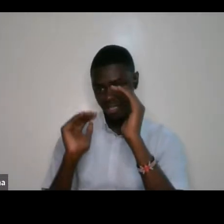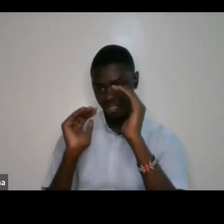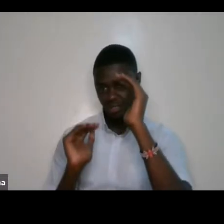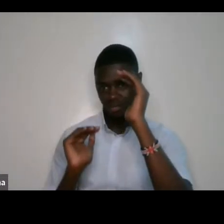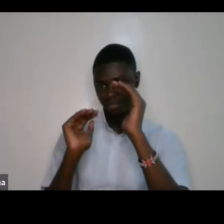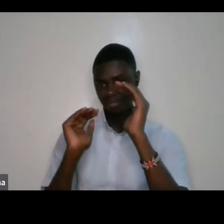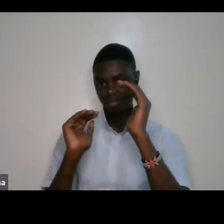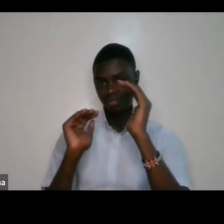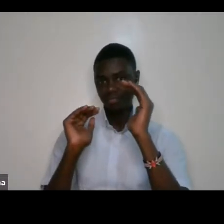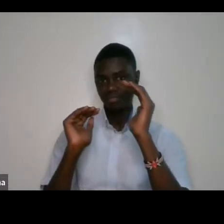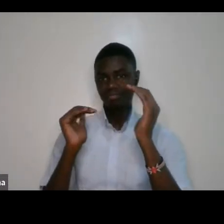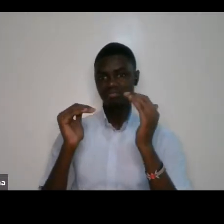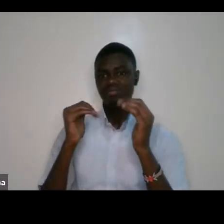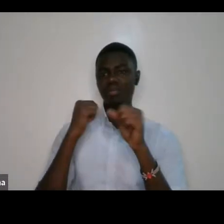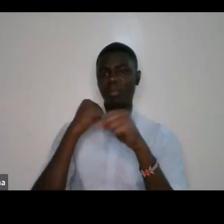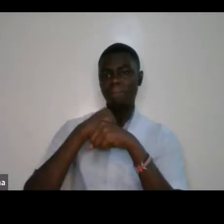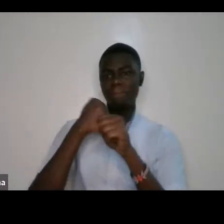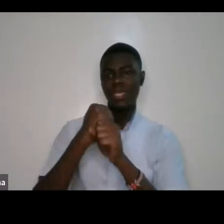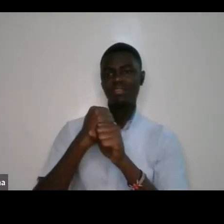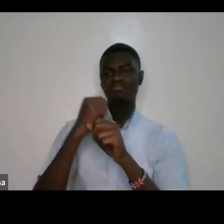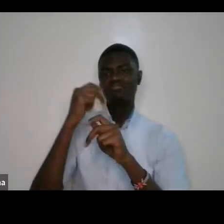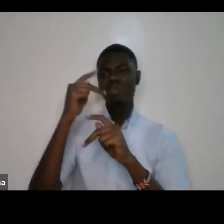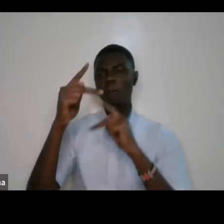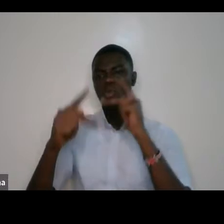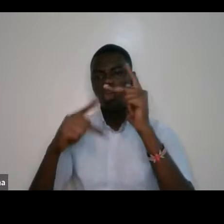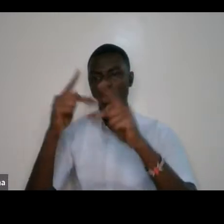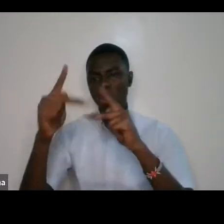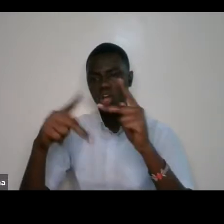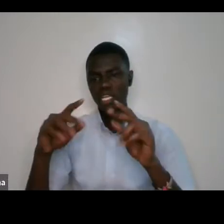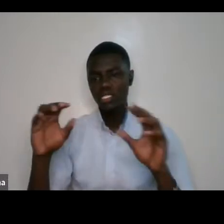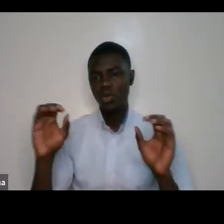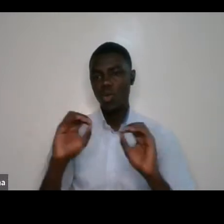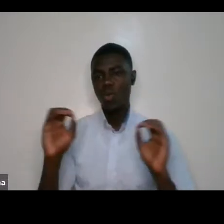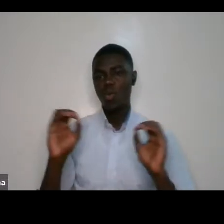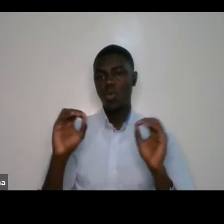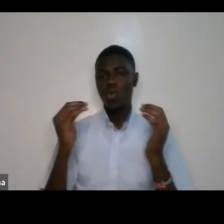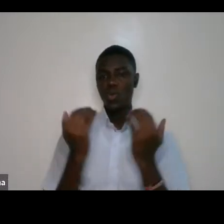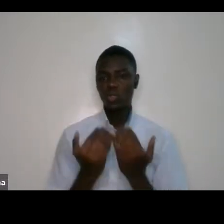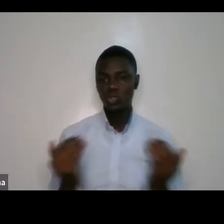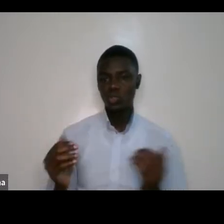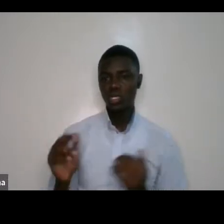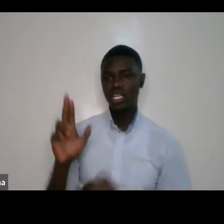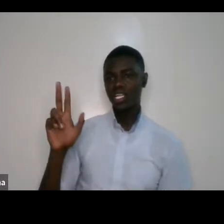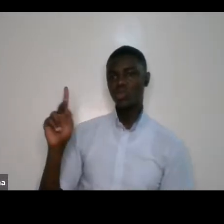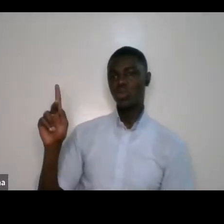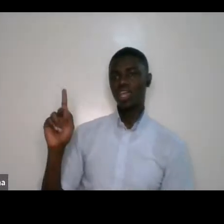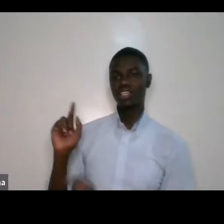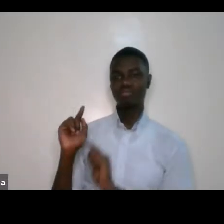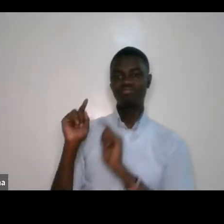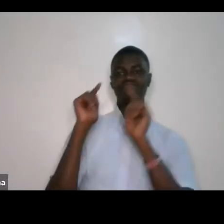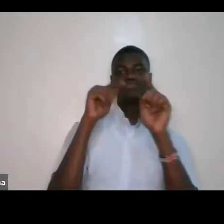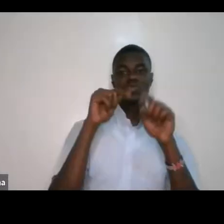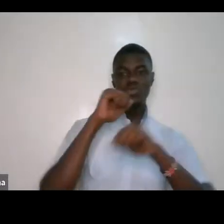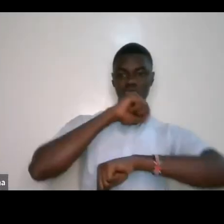we have not made much progress. There are children in the United Kingdom that don't go to school.